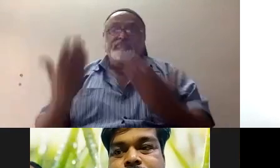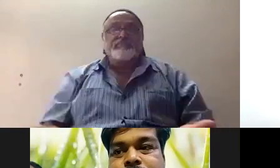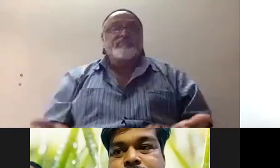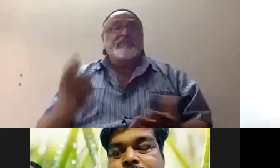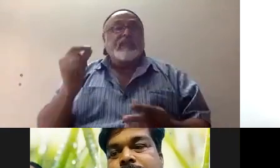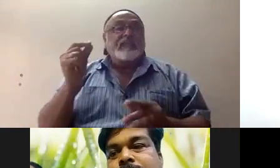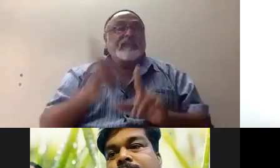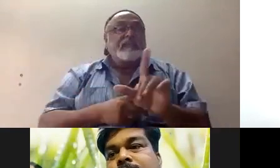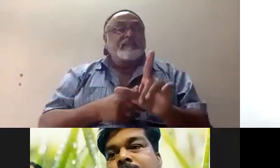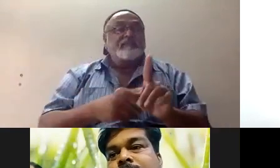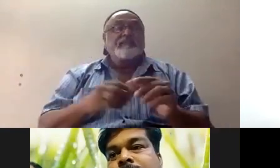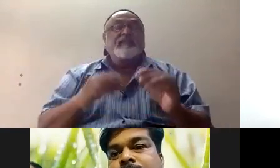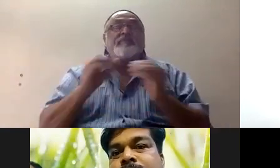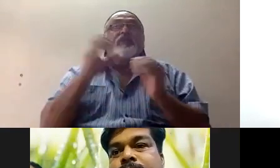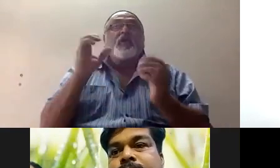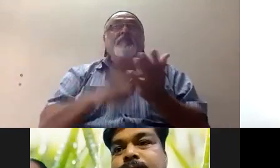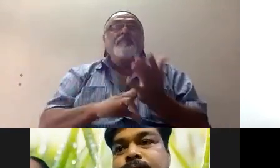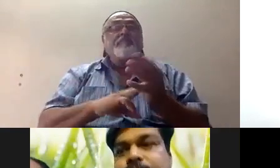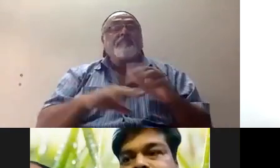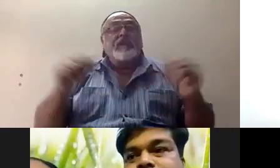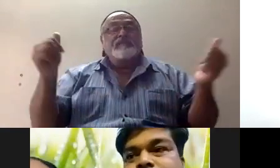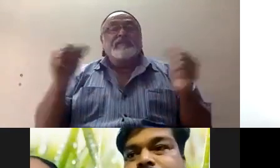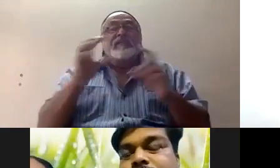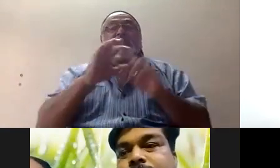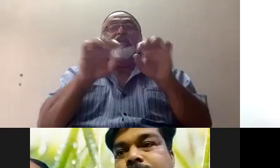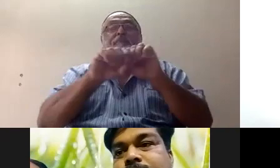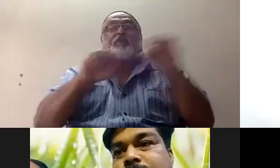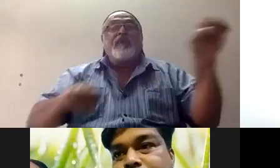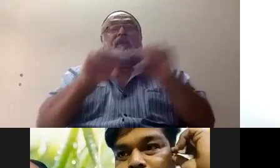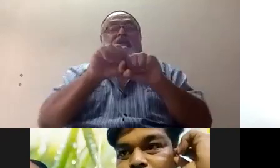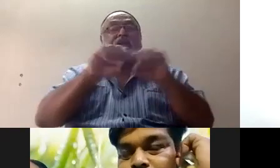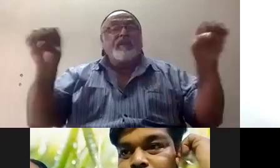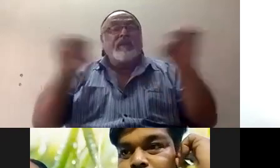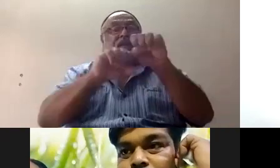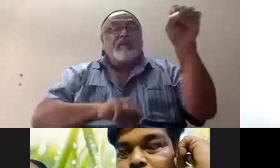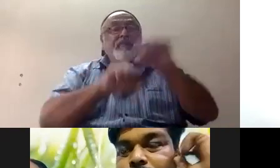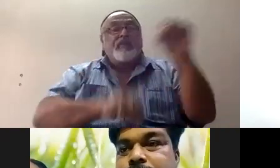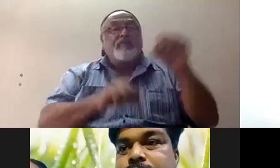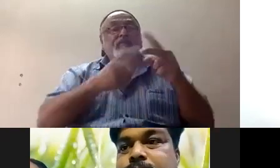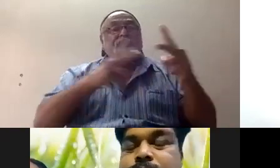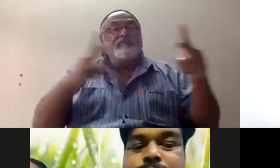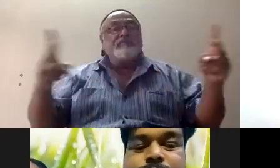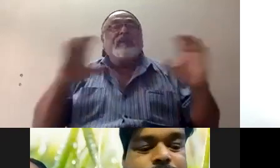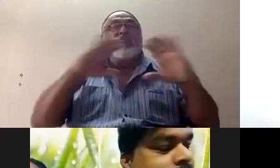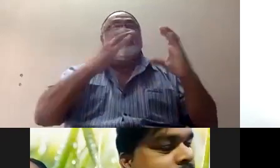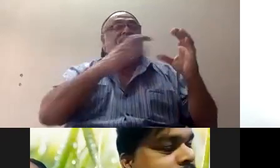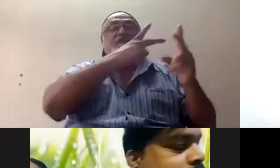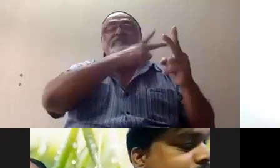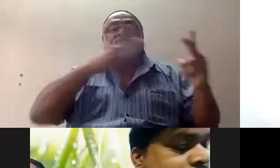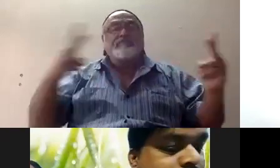He's a commerce graduate and holds several diplomas as he was fond of gaining knowledge from different courses.